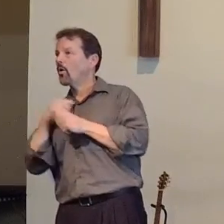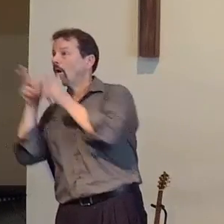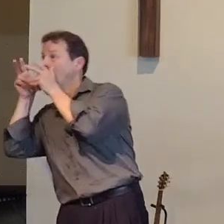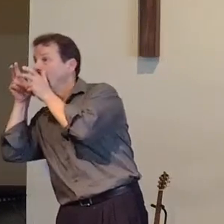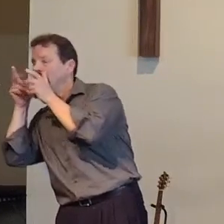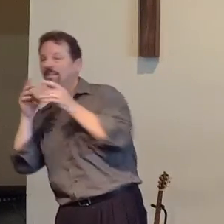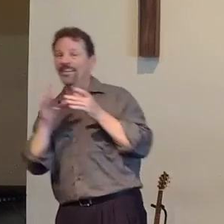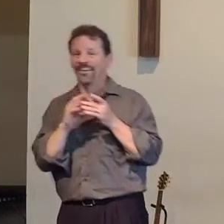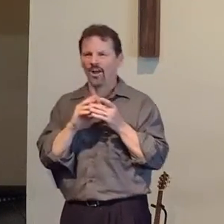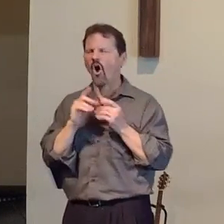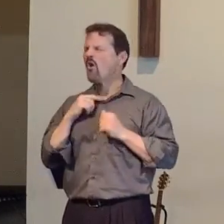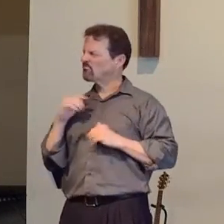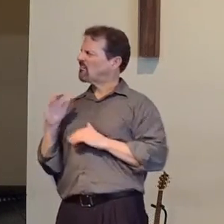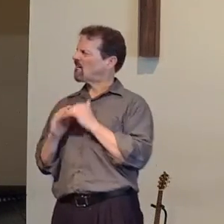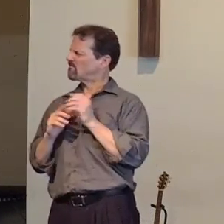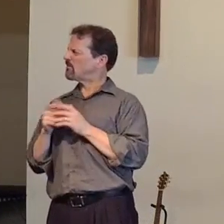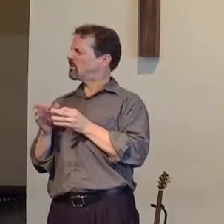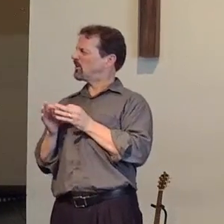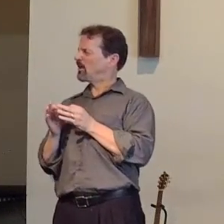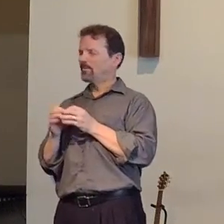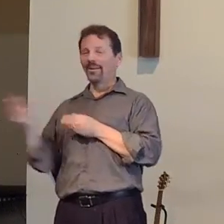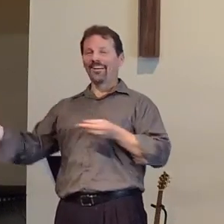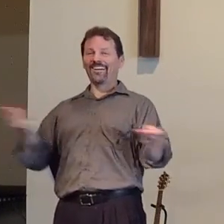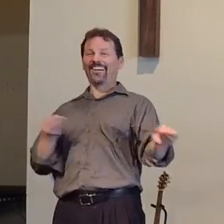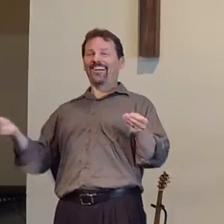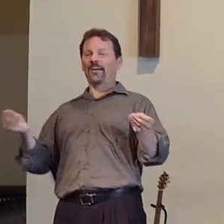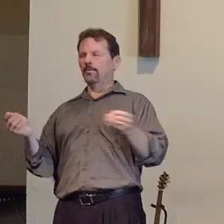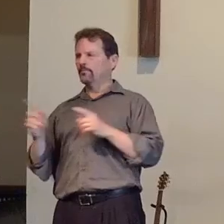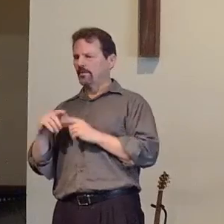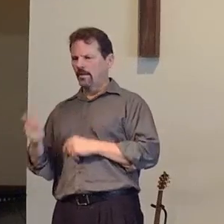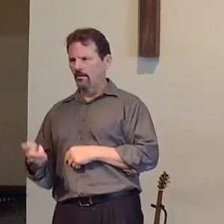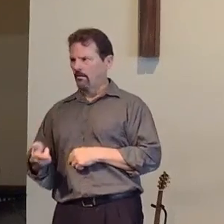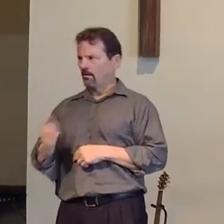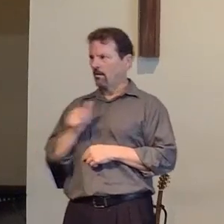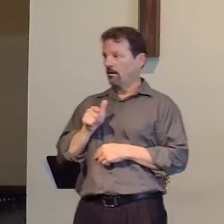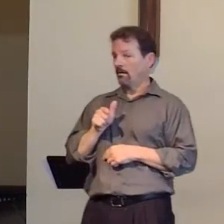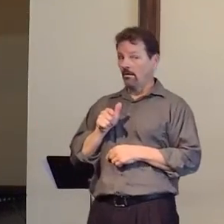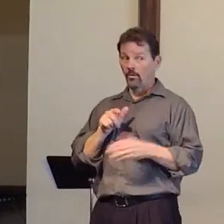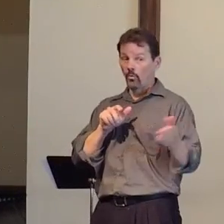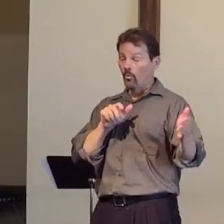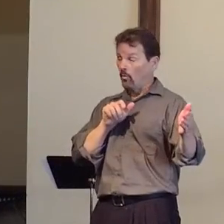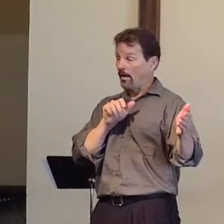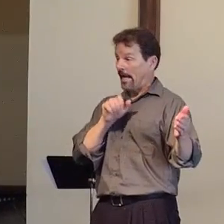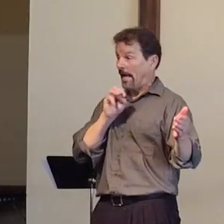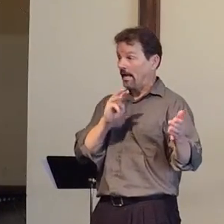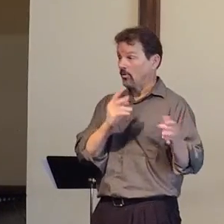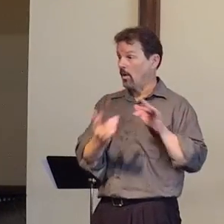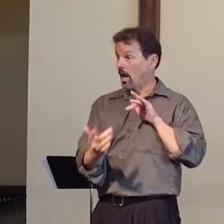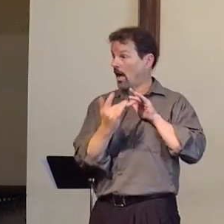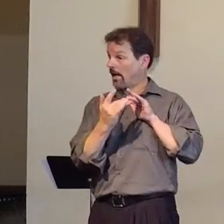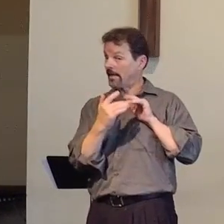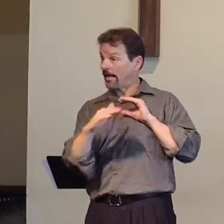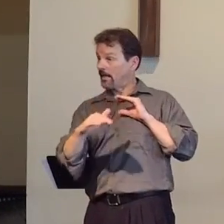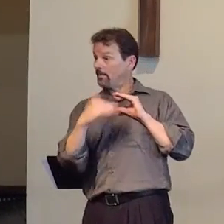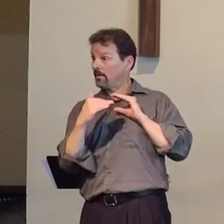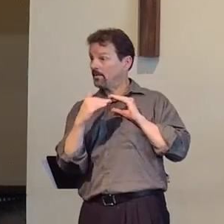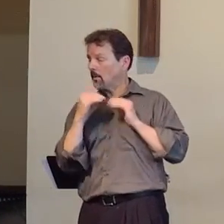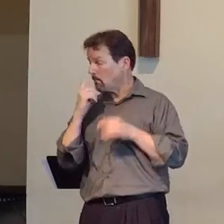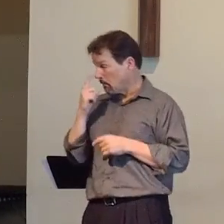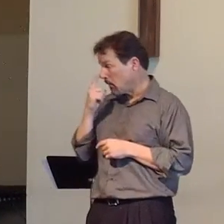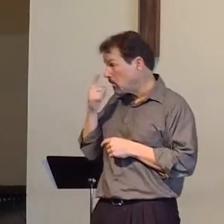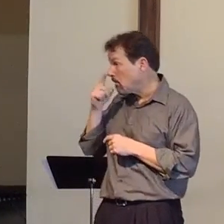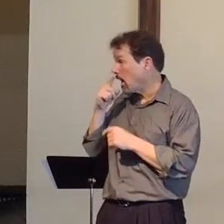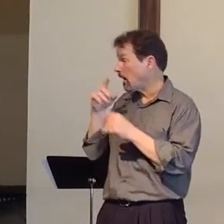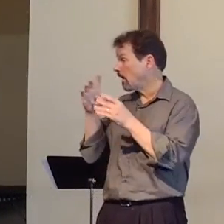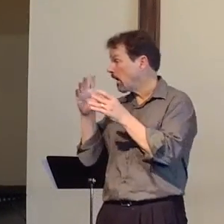I am way more comfortable. So when Andrew contacted me and sent me an email and asked me if I'd be willing to speak on behalf of Anne,